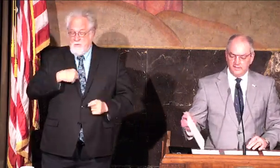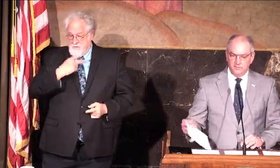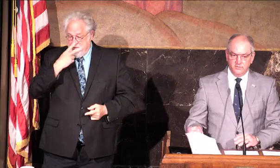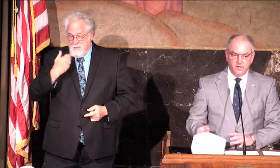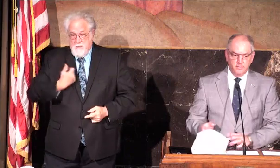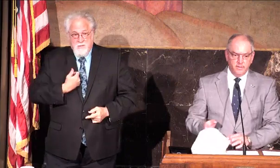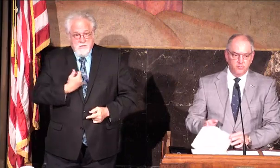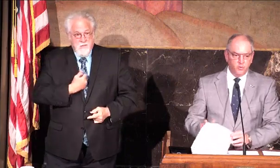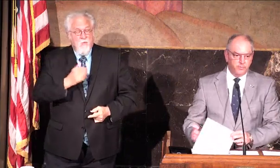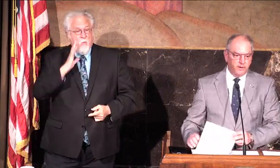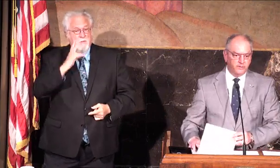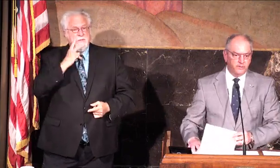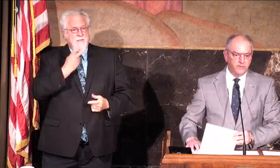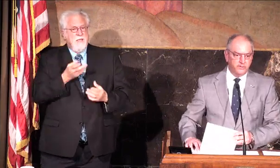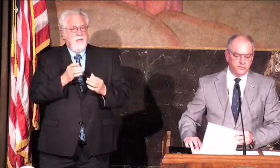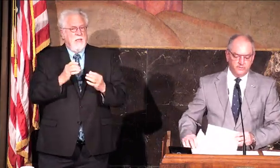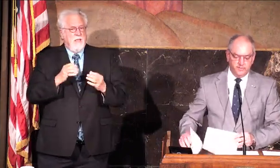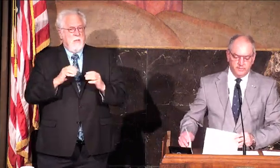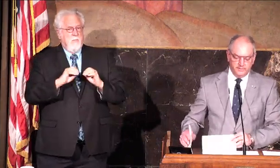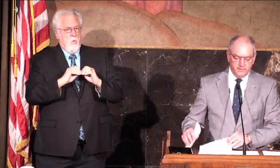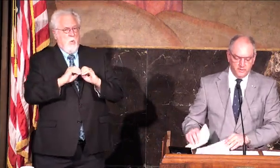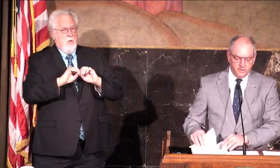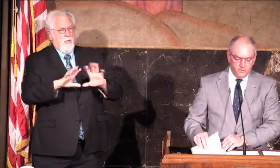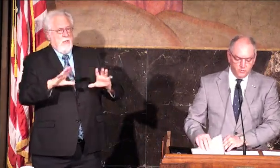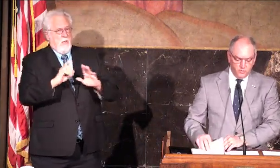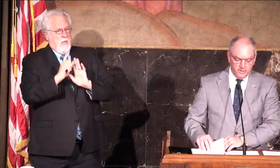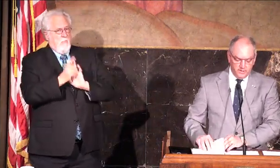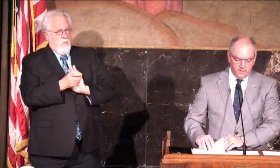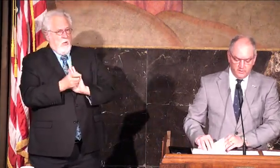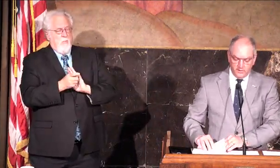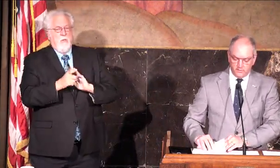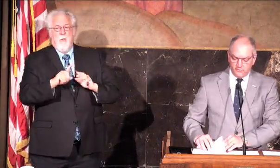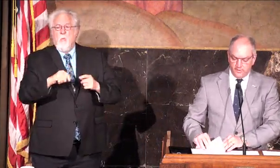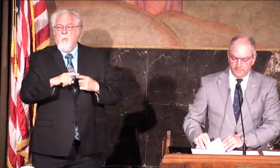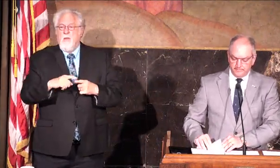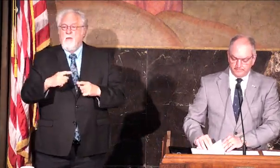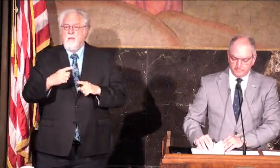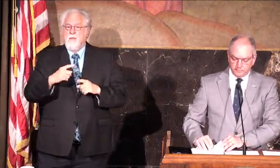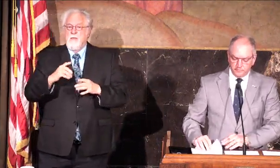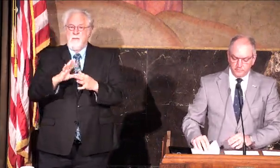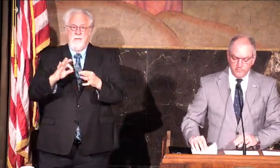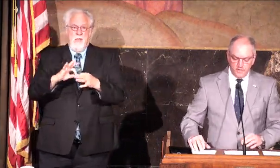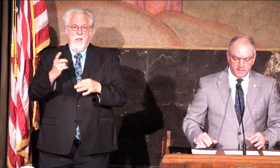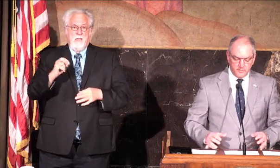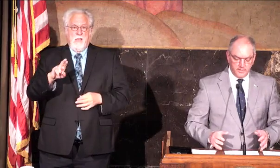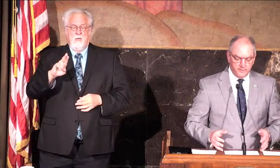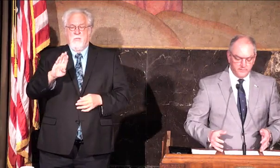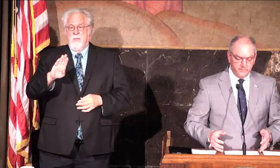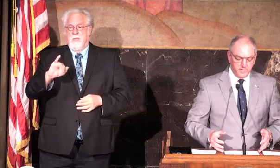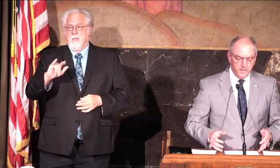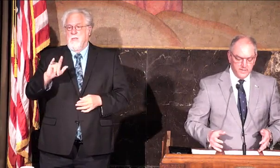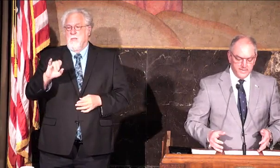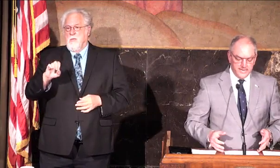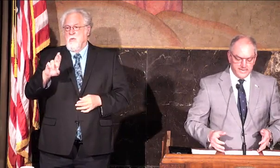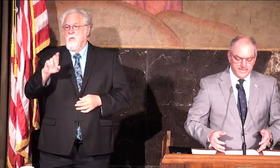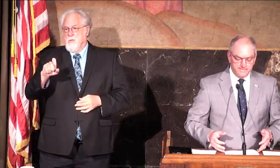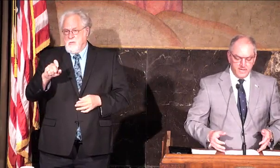and I think this is going to be more apparent to you in just a moment when you hear from Dr. Bu.